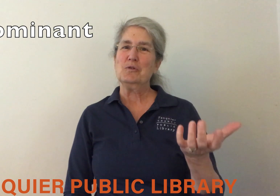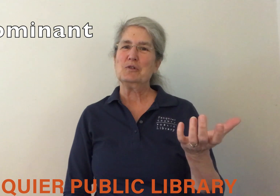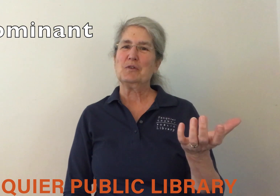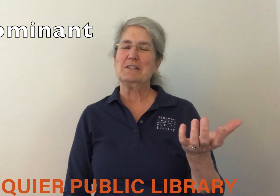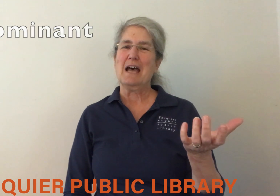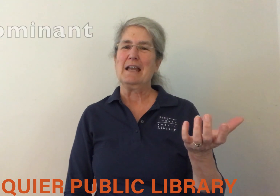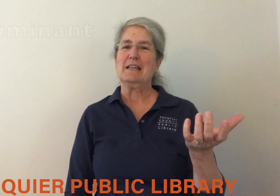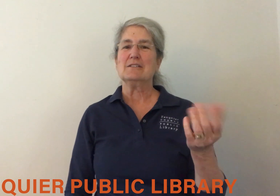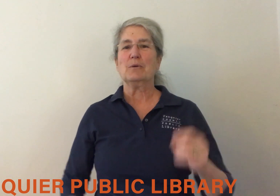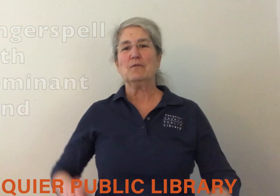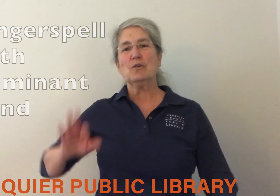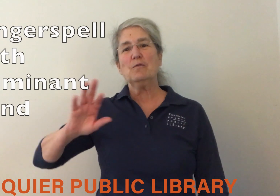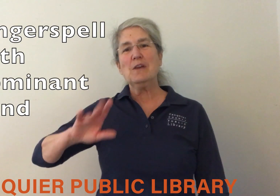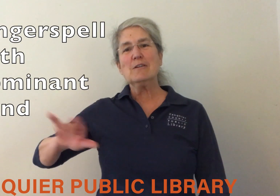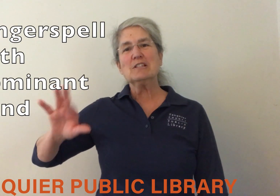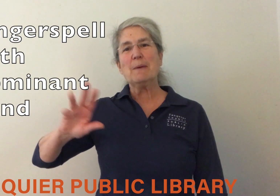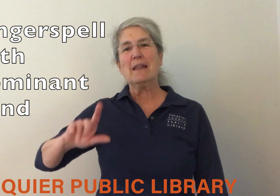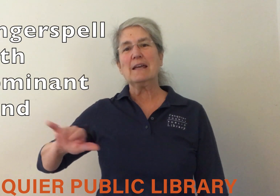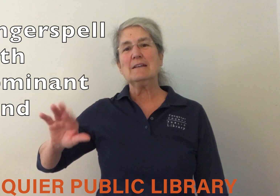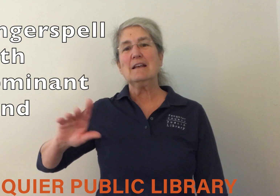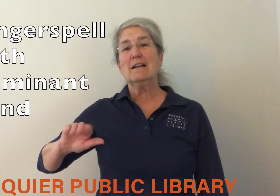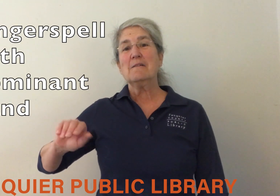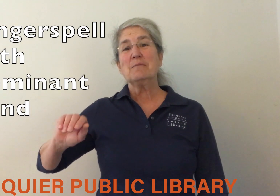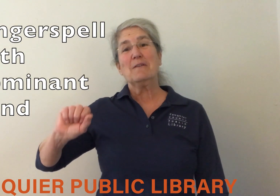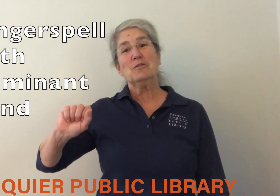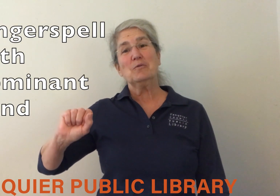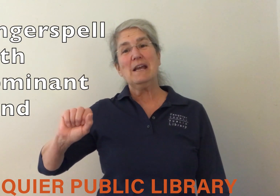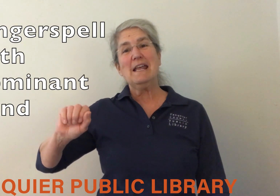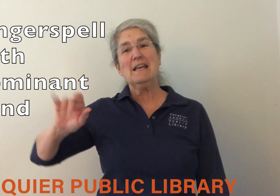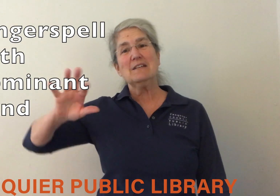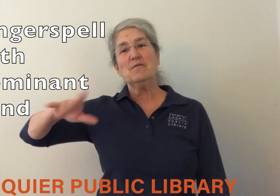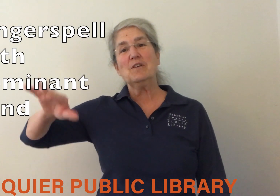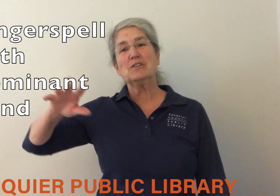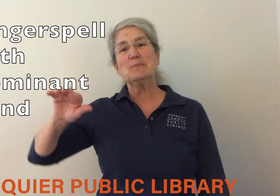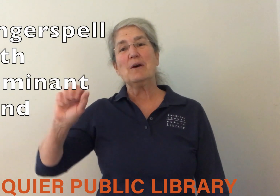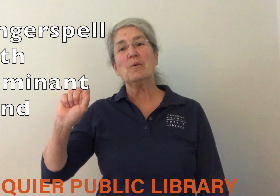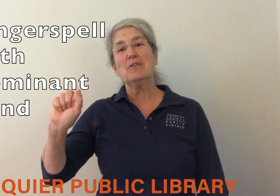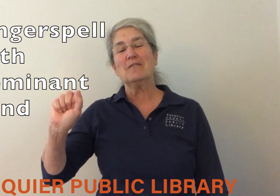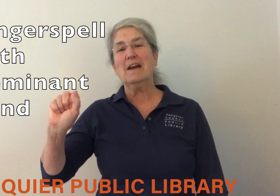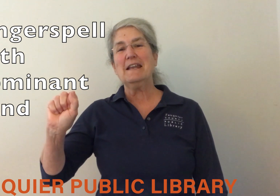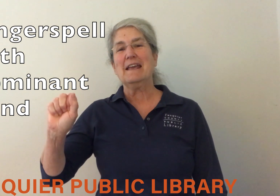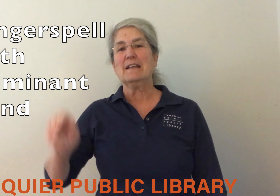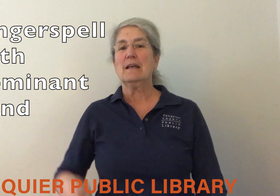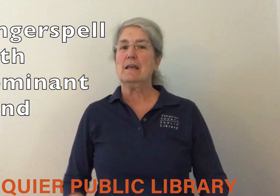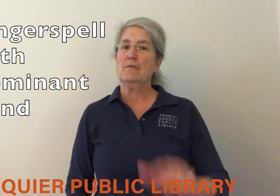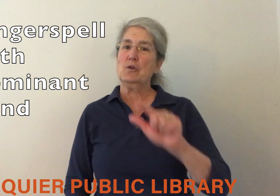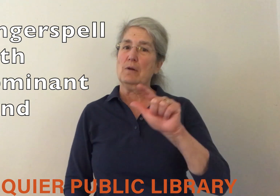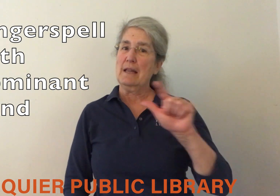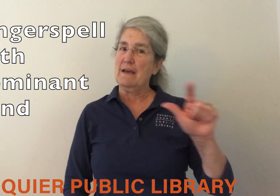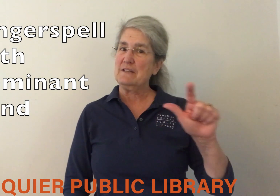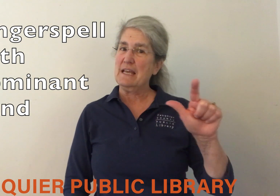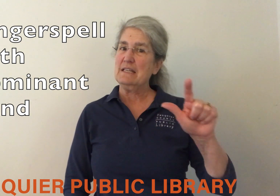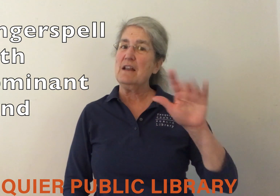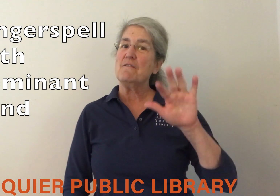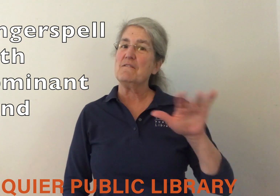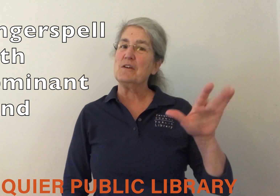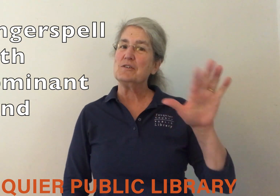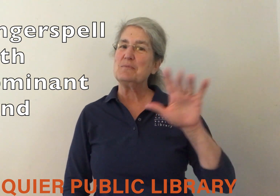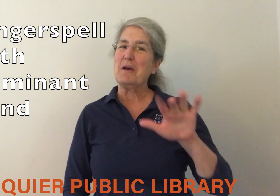for signing. So if you're fingerspelling, if you're right-handed, fingerspell with your right hand. If you're left-handed, fingerspell